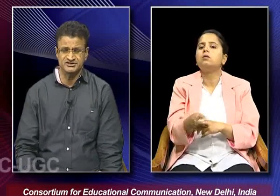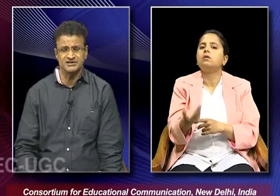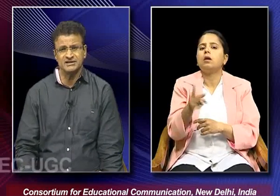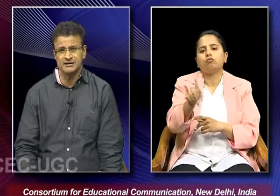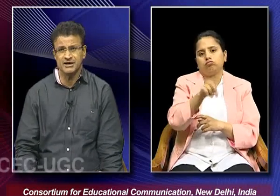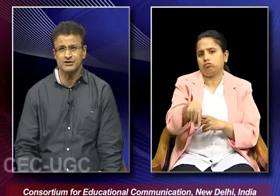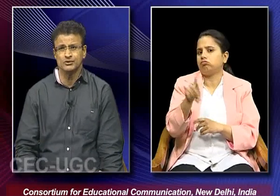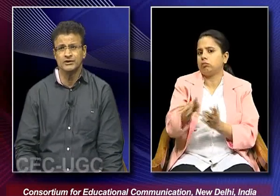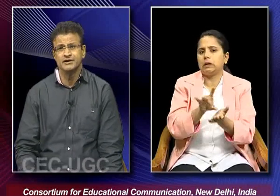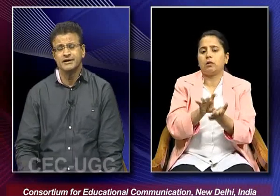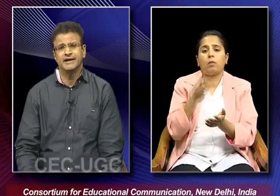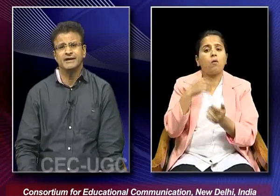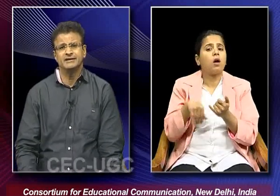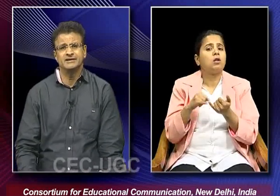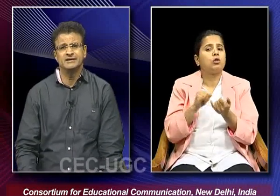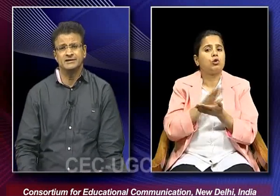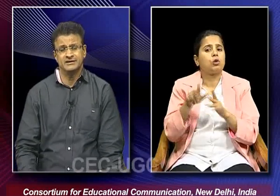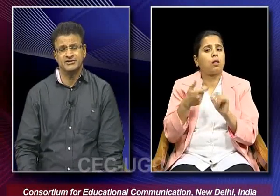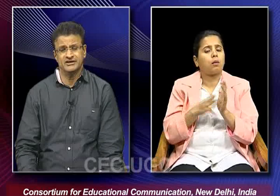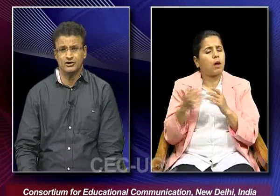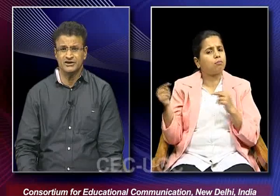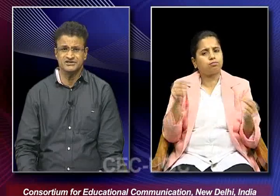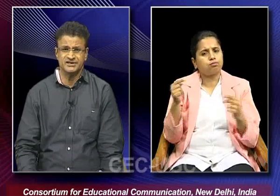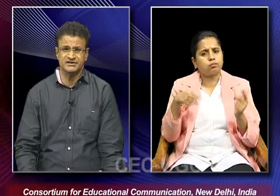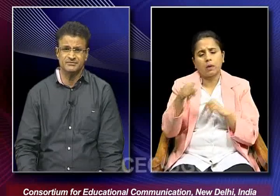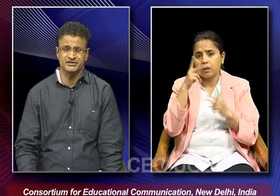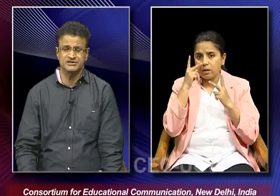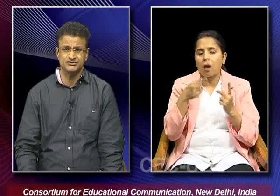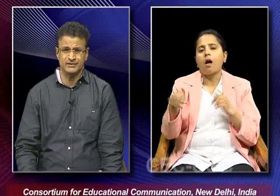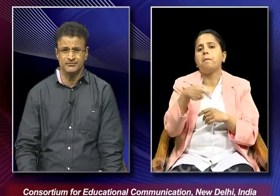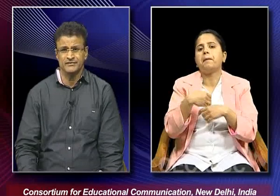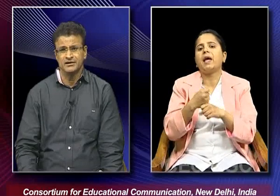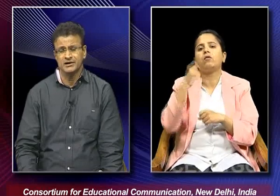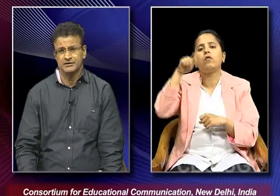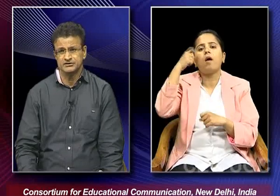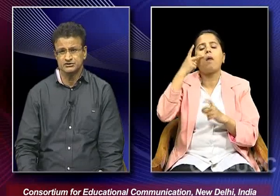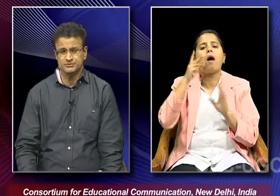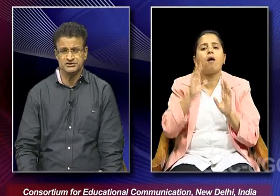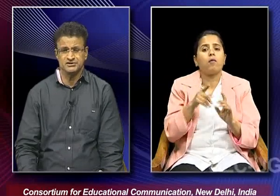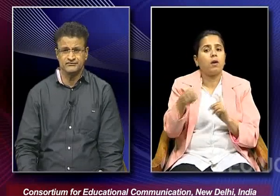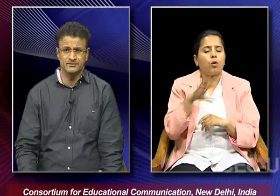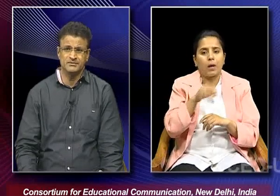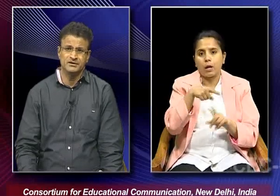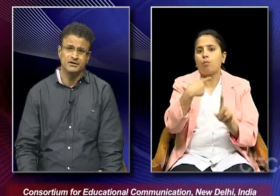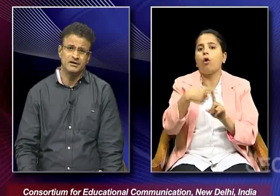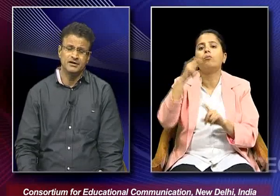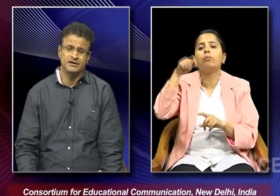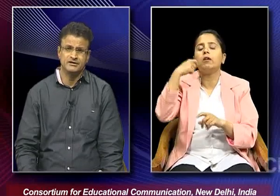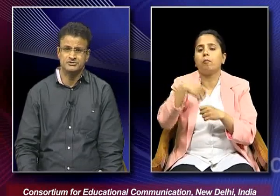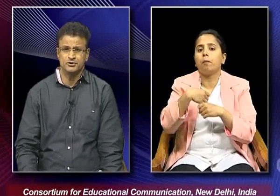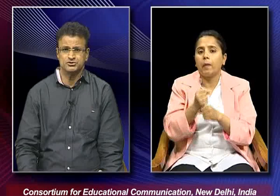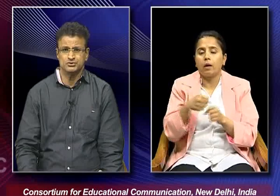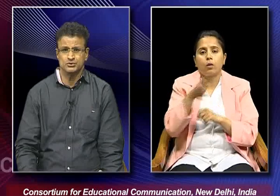V. Shantaram argued, and he in a way acknowledged that he made this film, which was a positive film